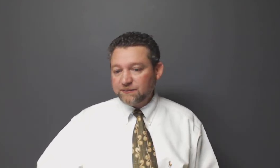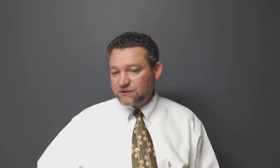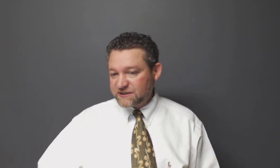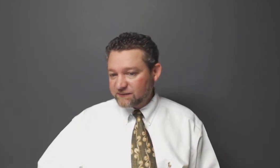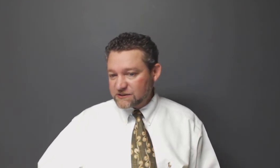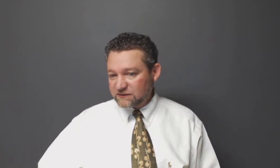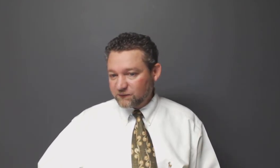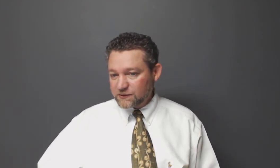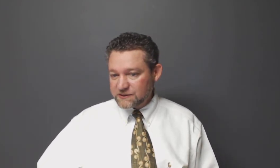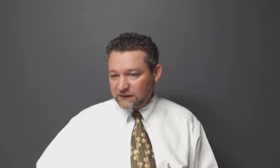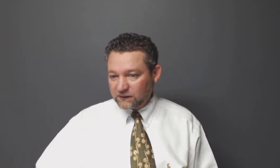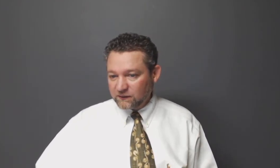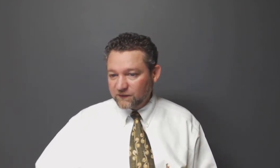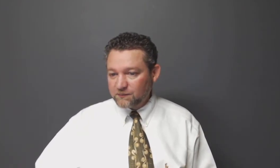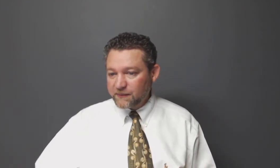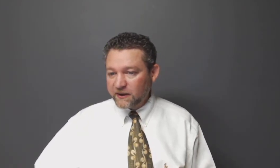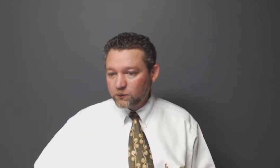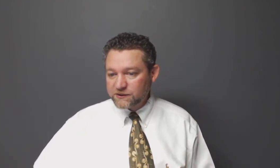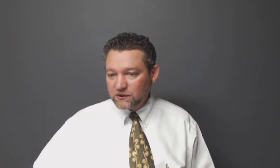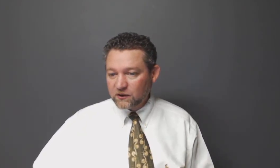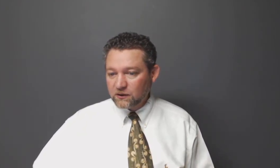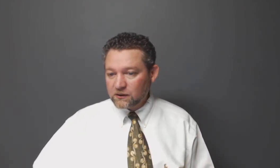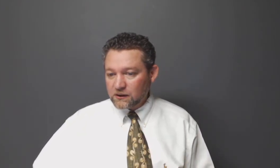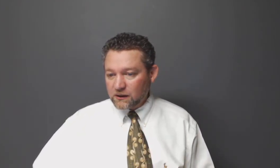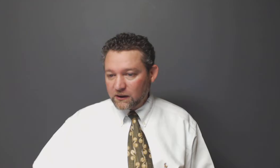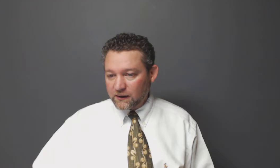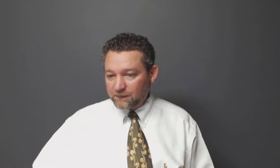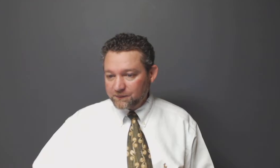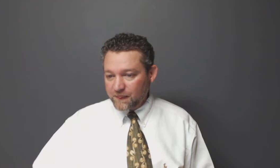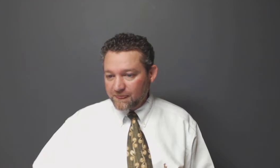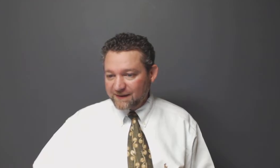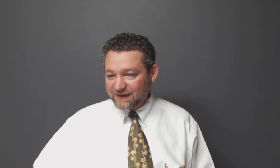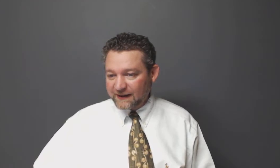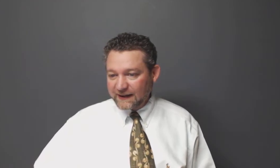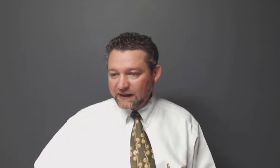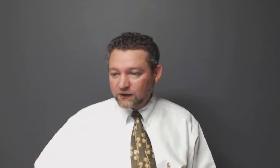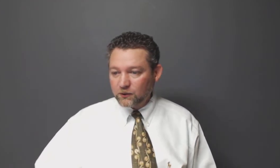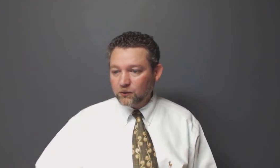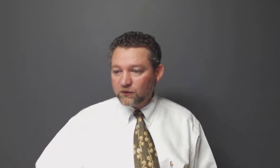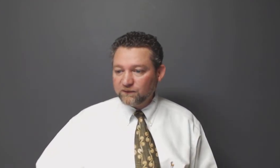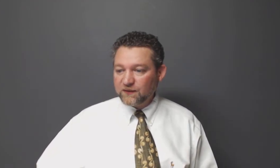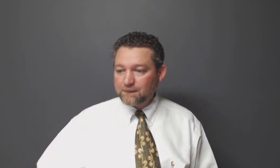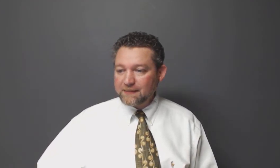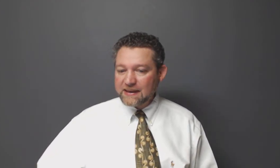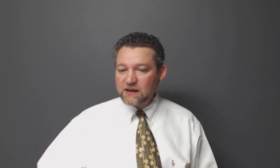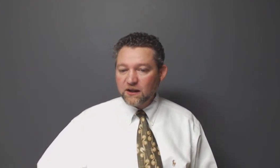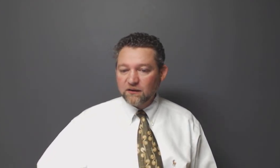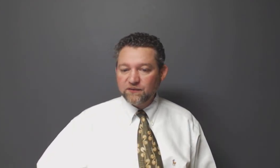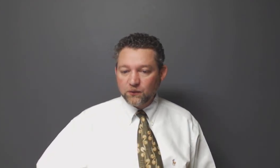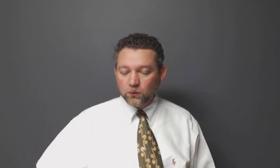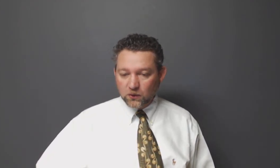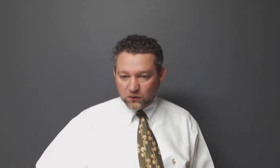chapter 17:14, from men which are thy hand, O Lord, from men of the